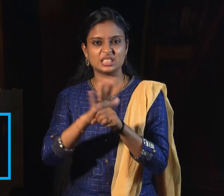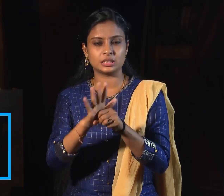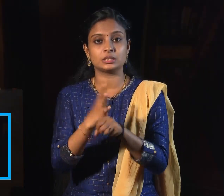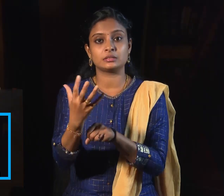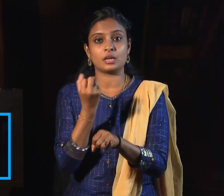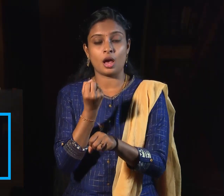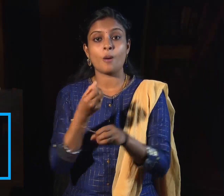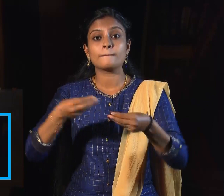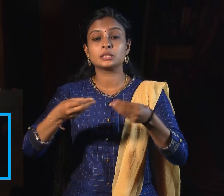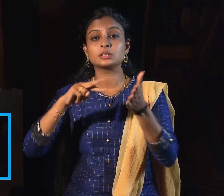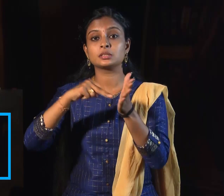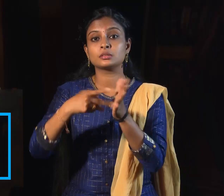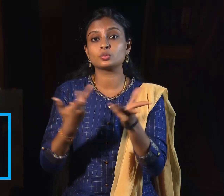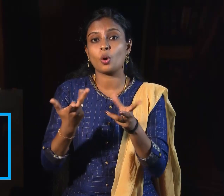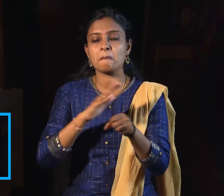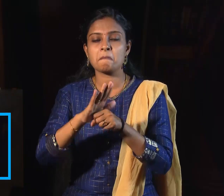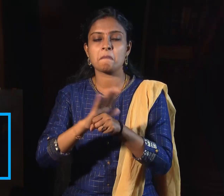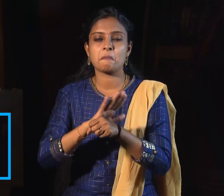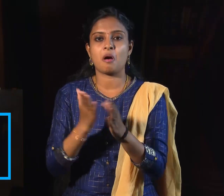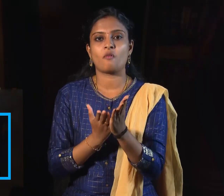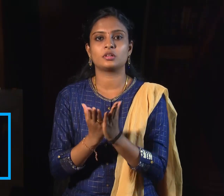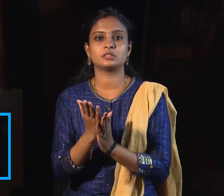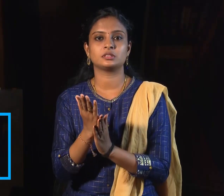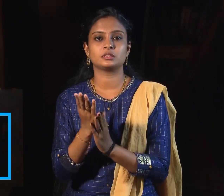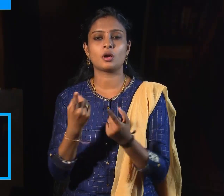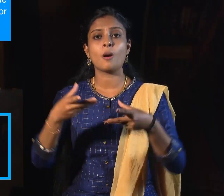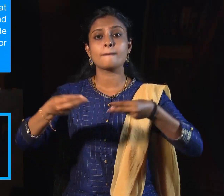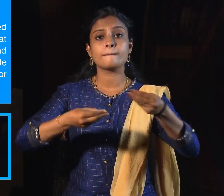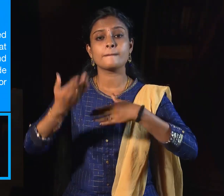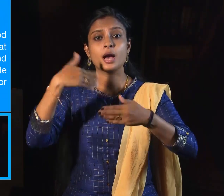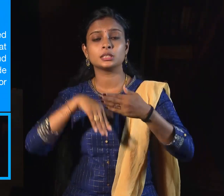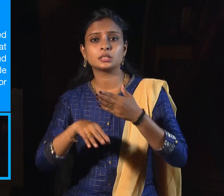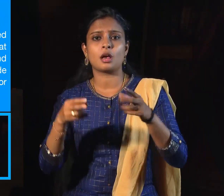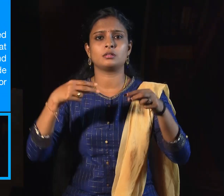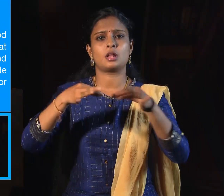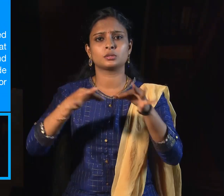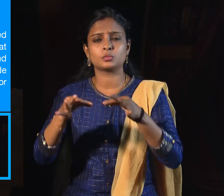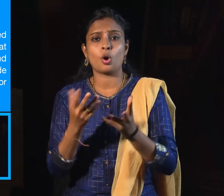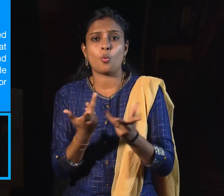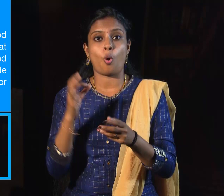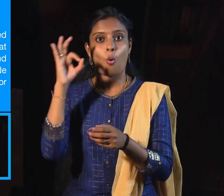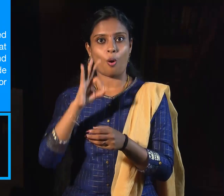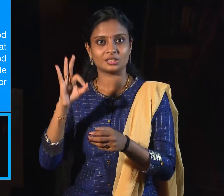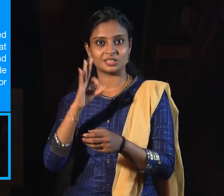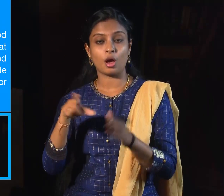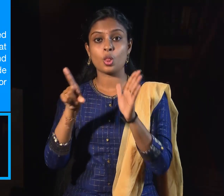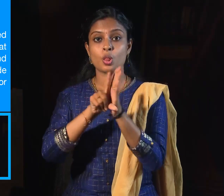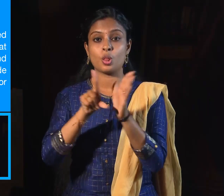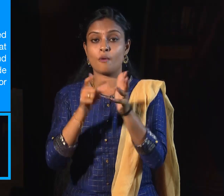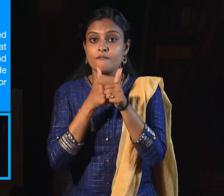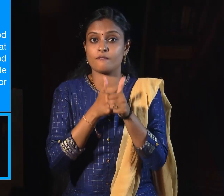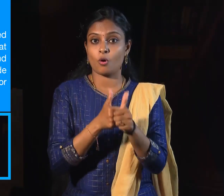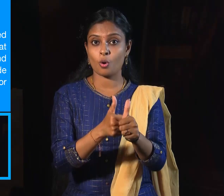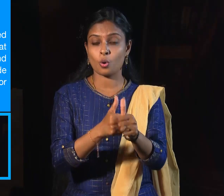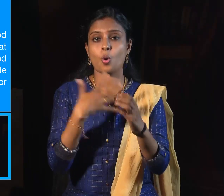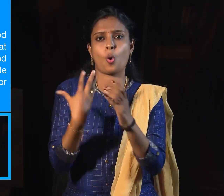Thus, a business means being busy. A business is defined as an organization that is legally accepted